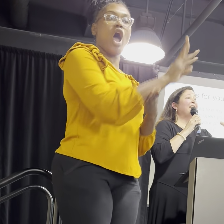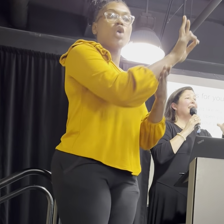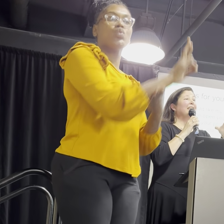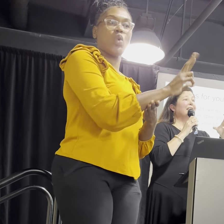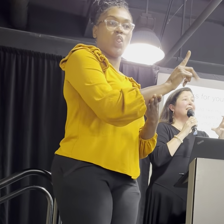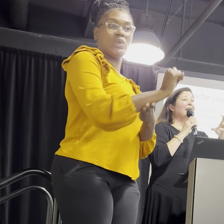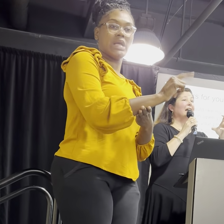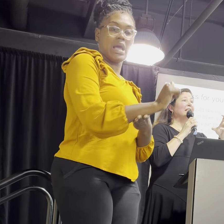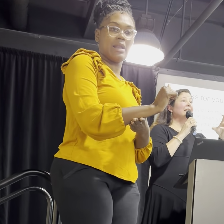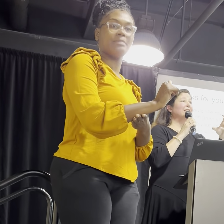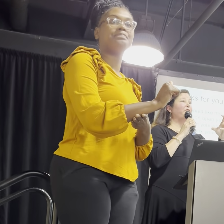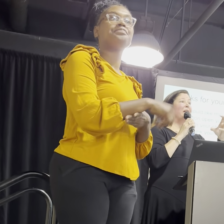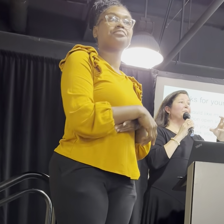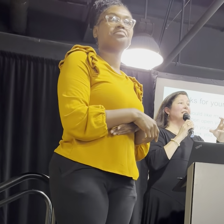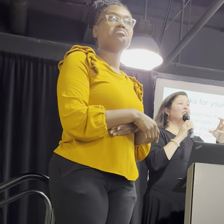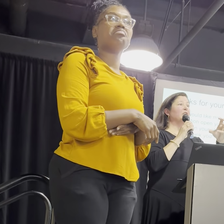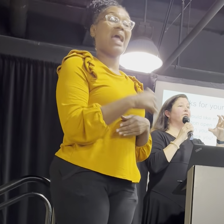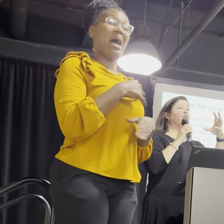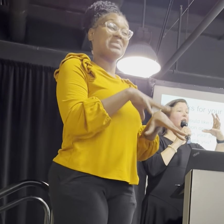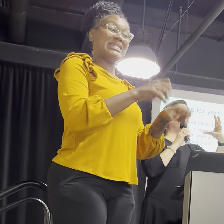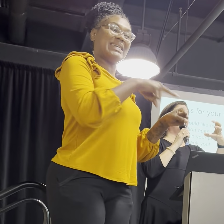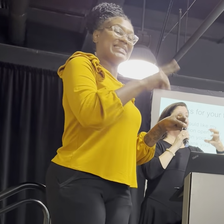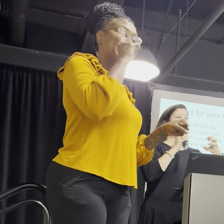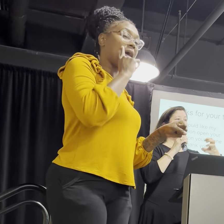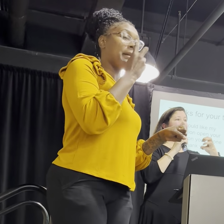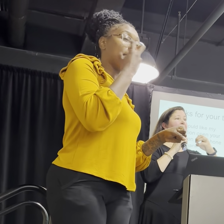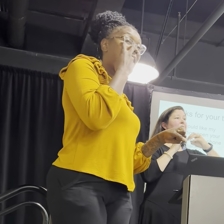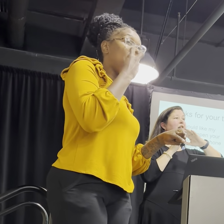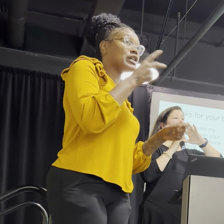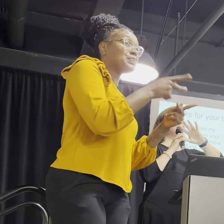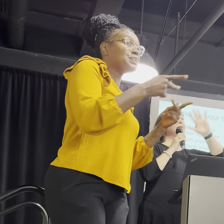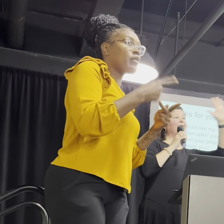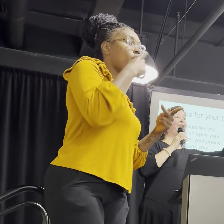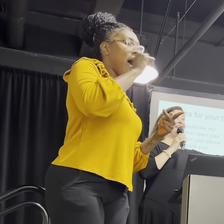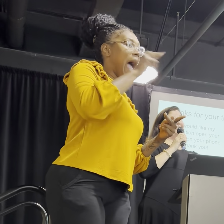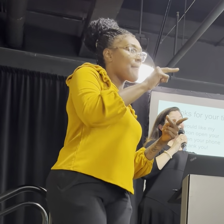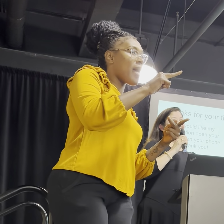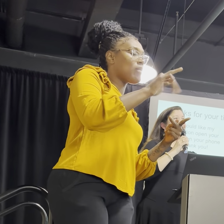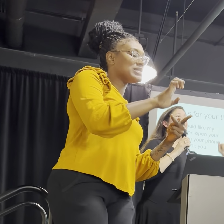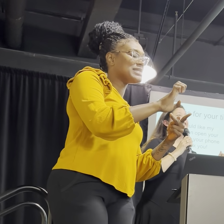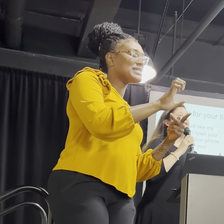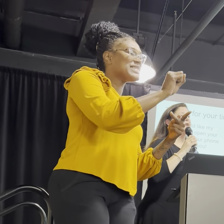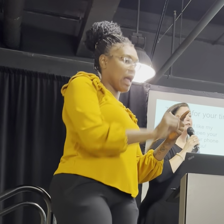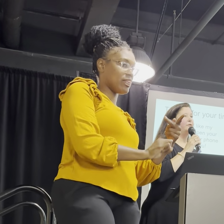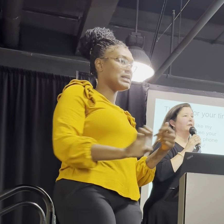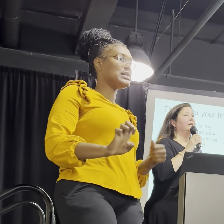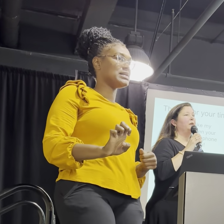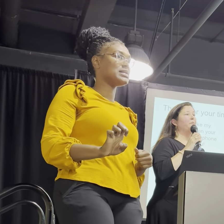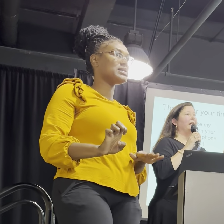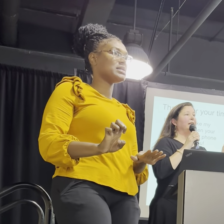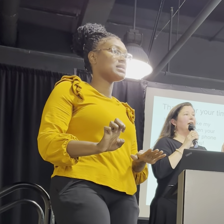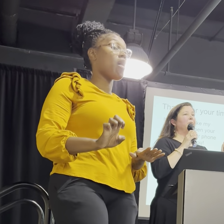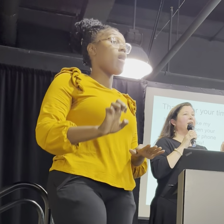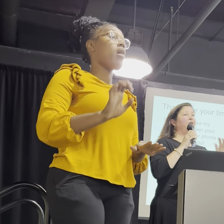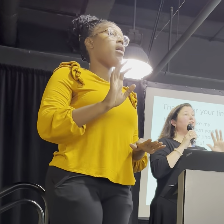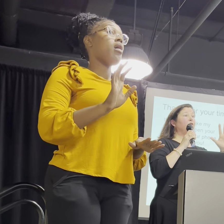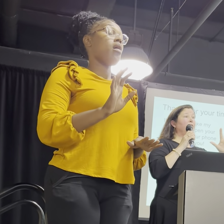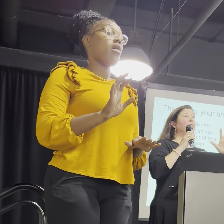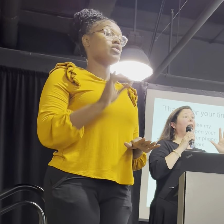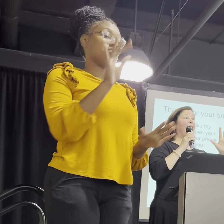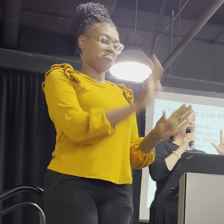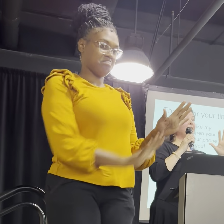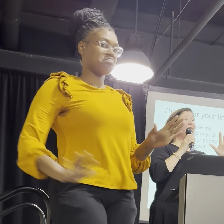just taking kind of this deaf-blind position from Alabama to Southeast. So, but if